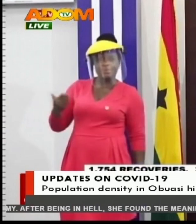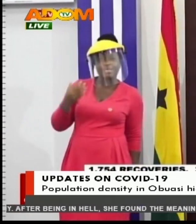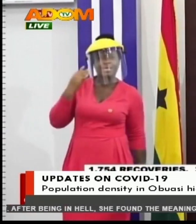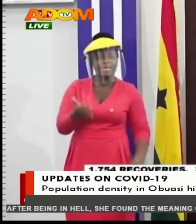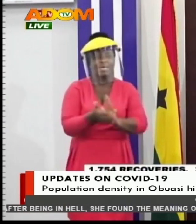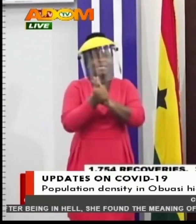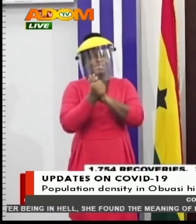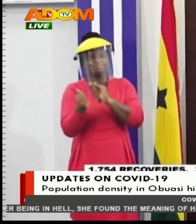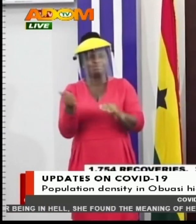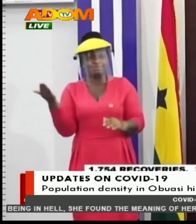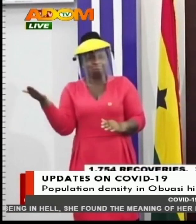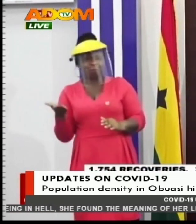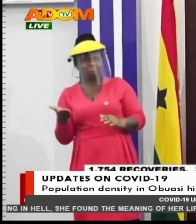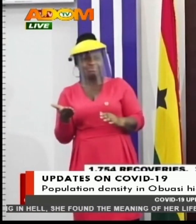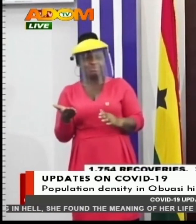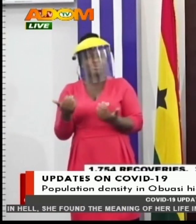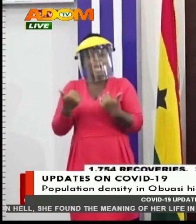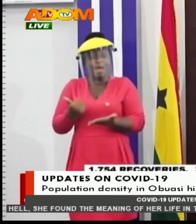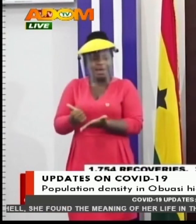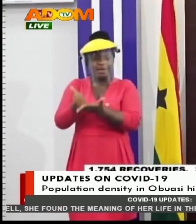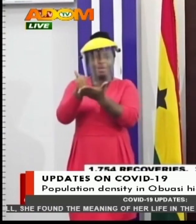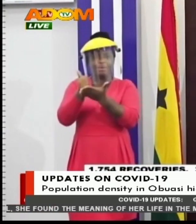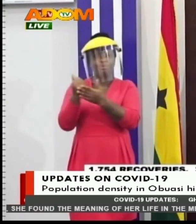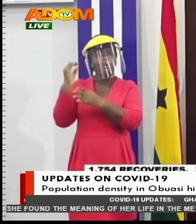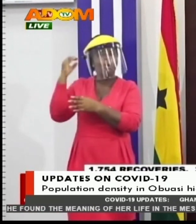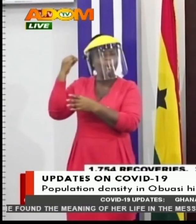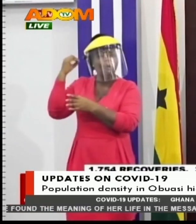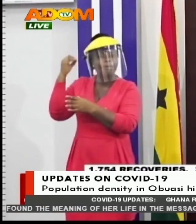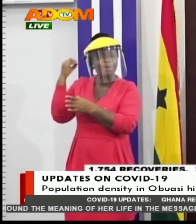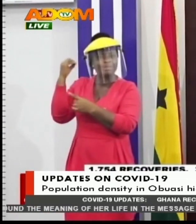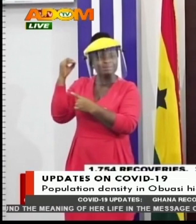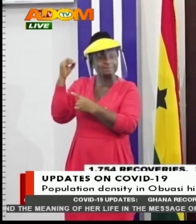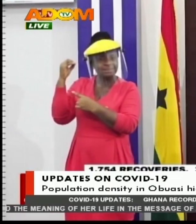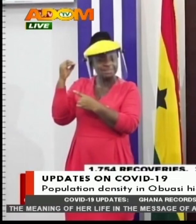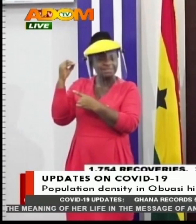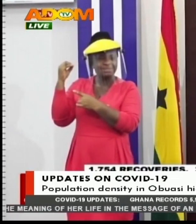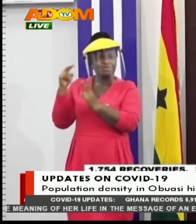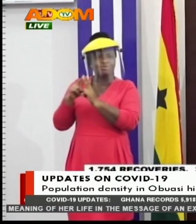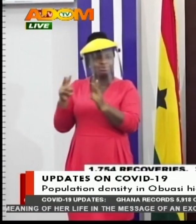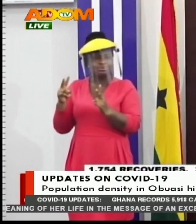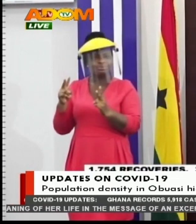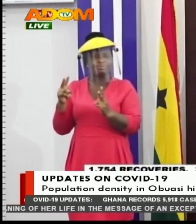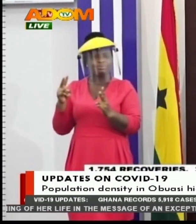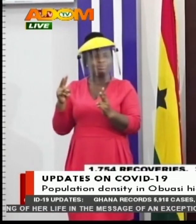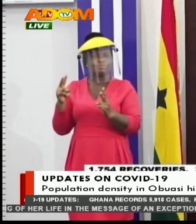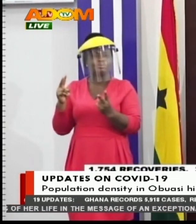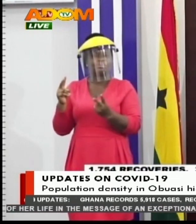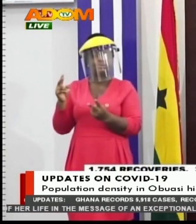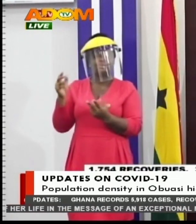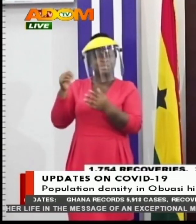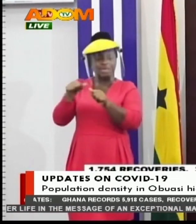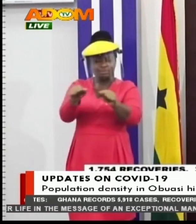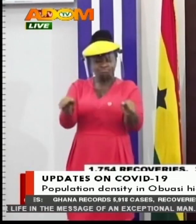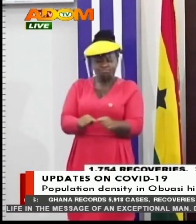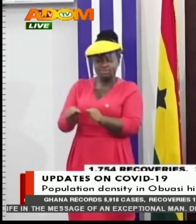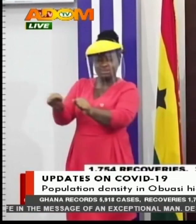breaking Obuasi into two perspectives, the first perspective, which is the older one, what we are doing is that we are testing or retesting